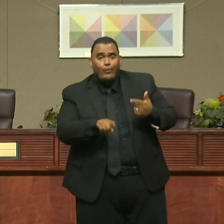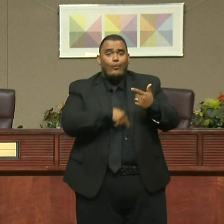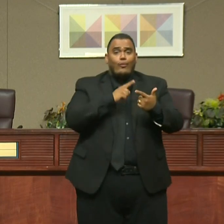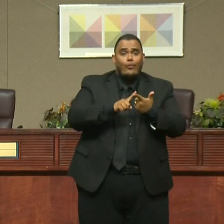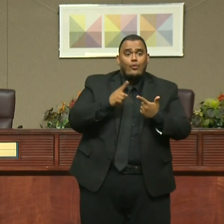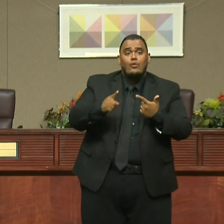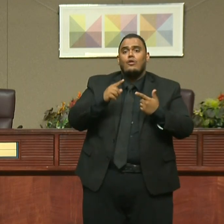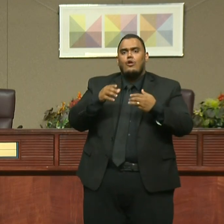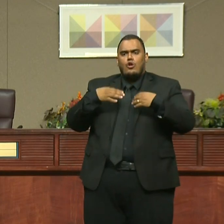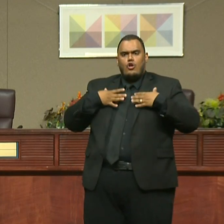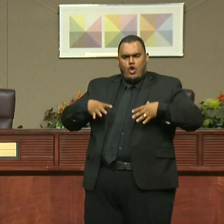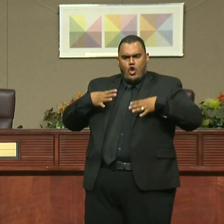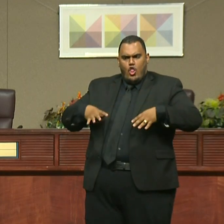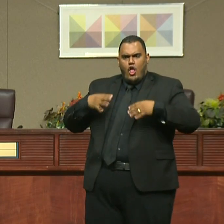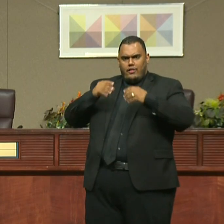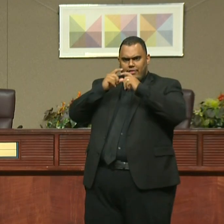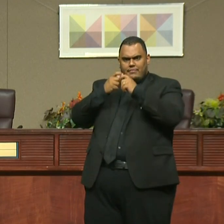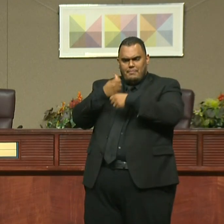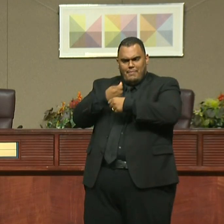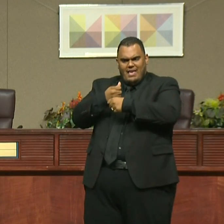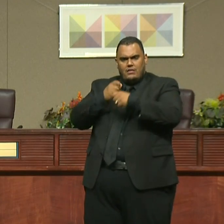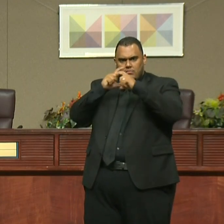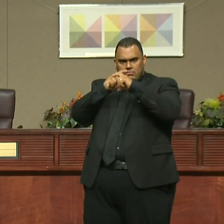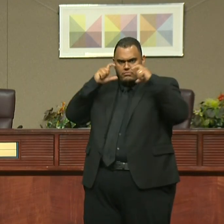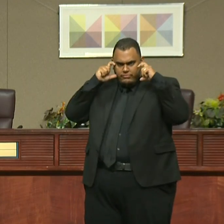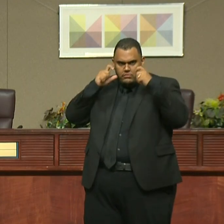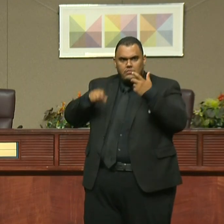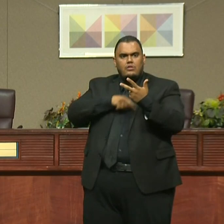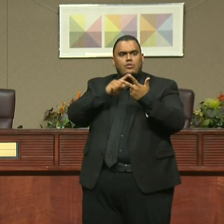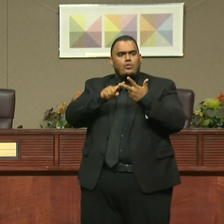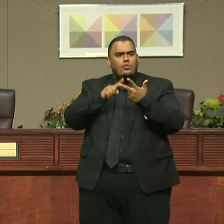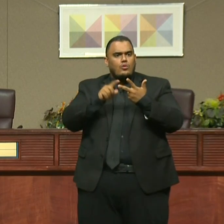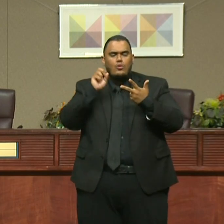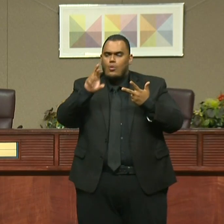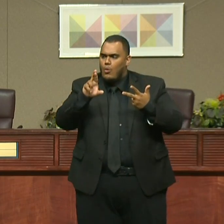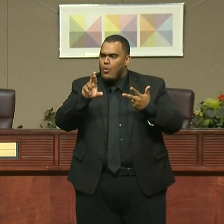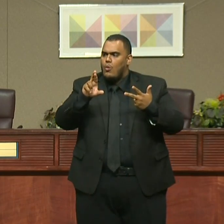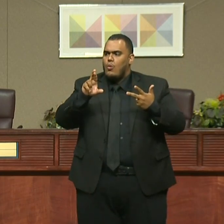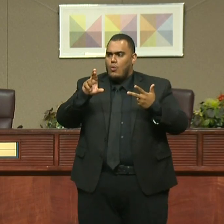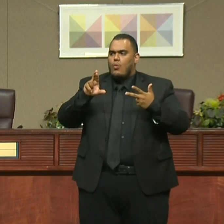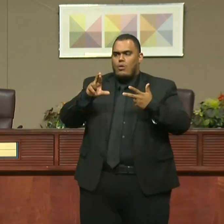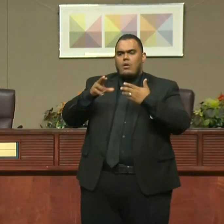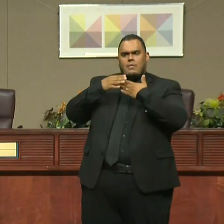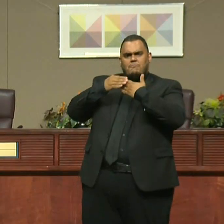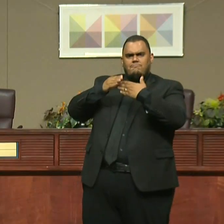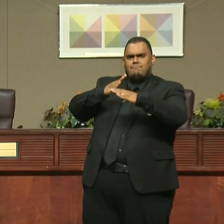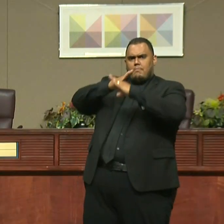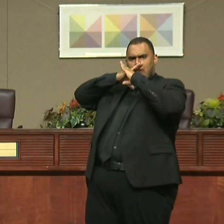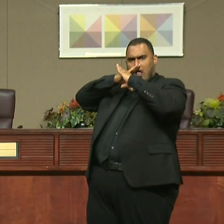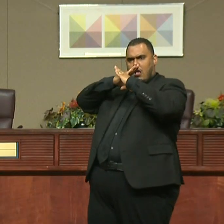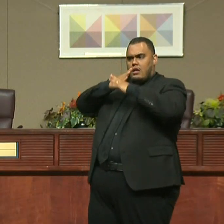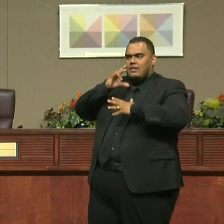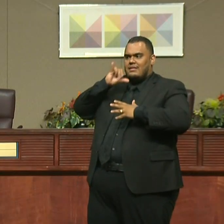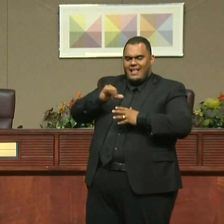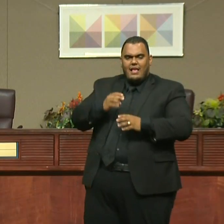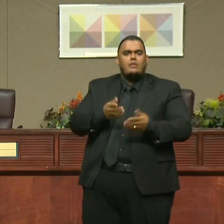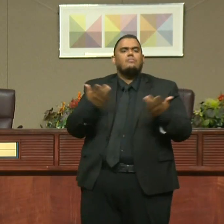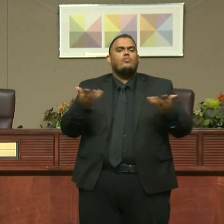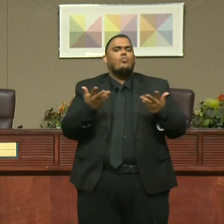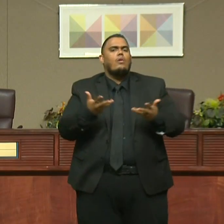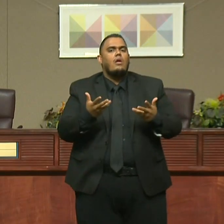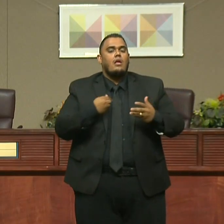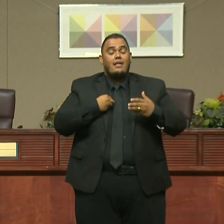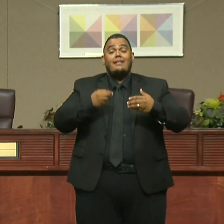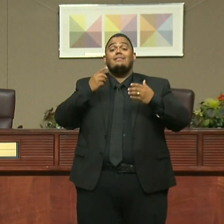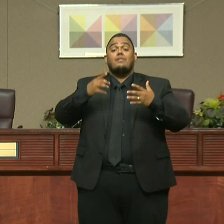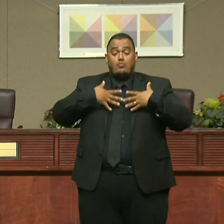blocking is important, because what it does is really prevent the saliva and the droplets from traveling too far